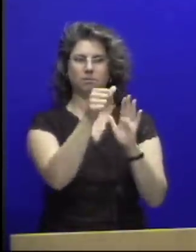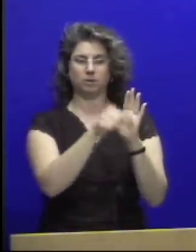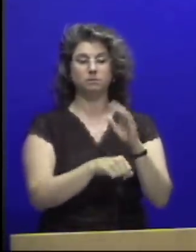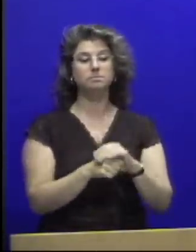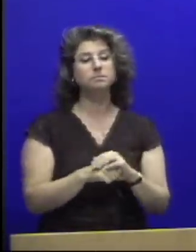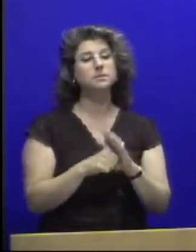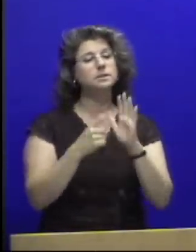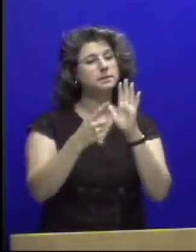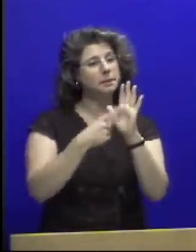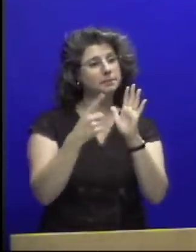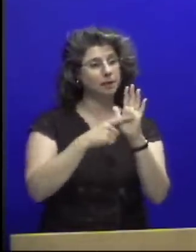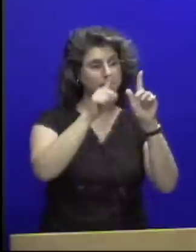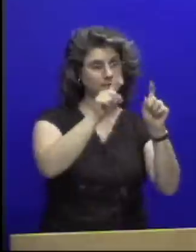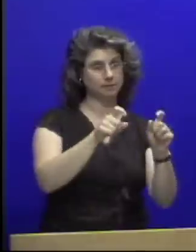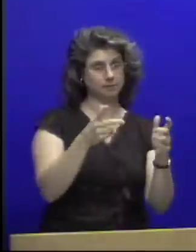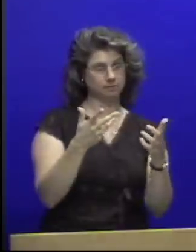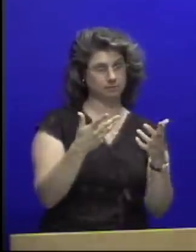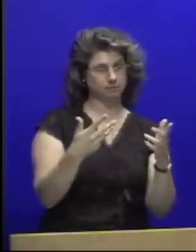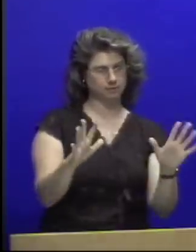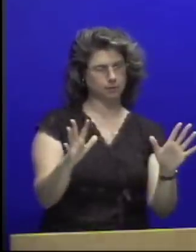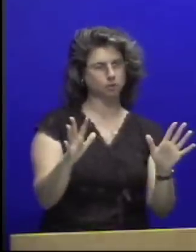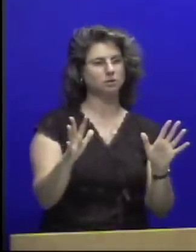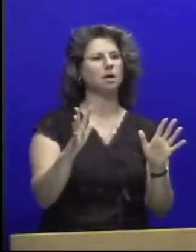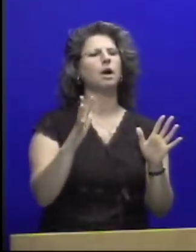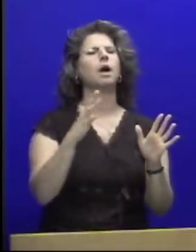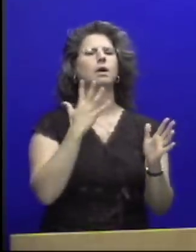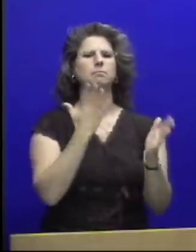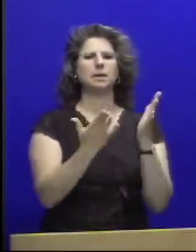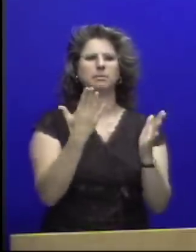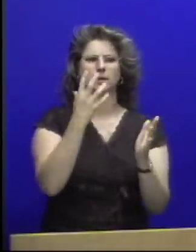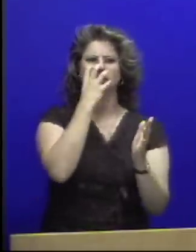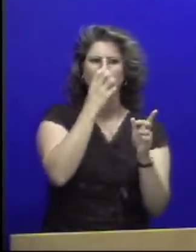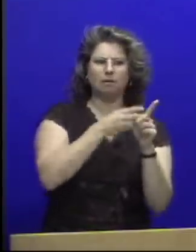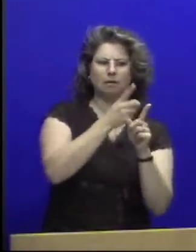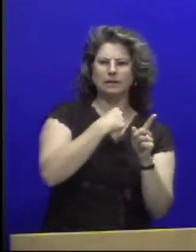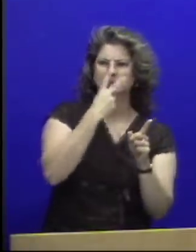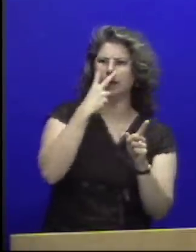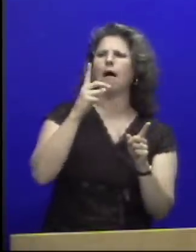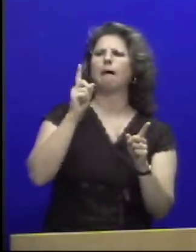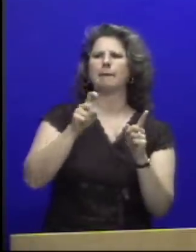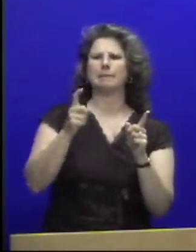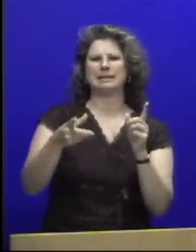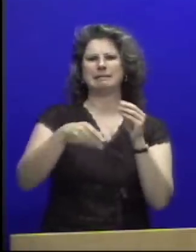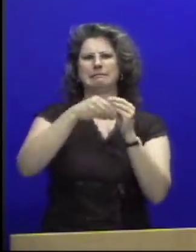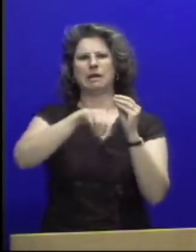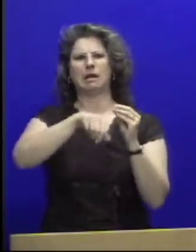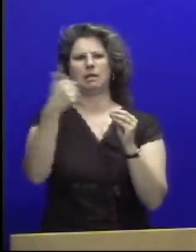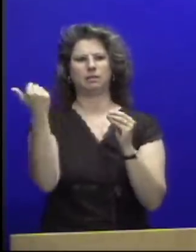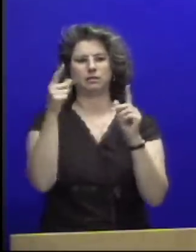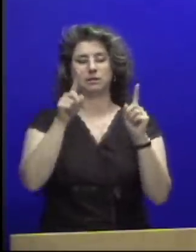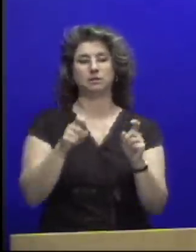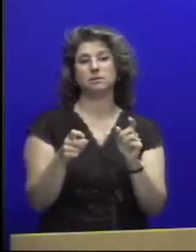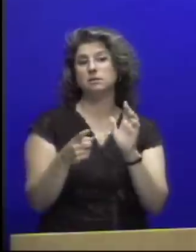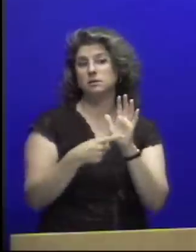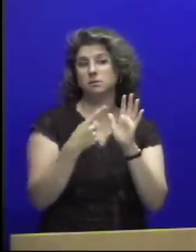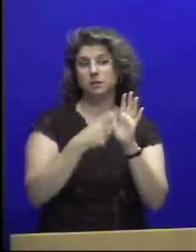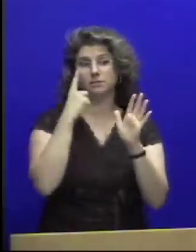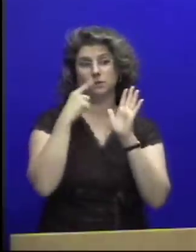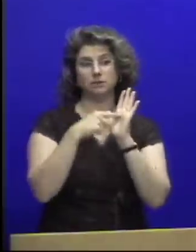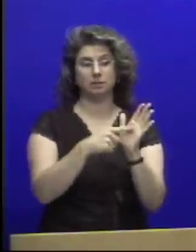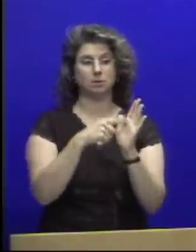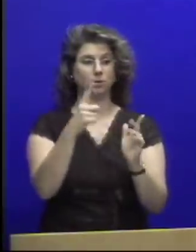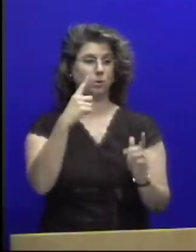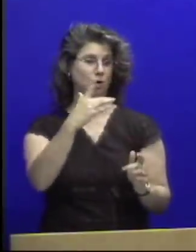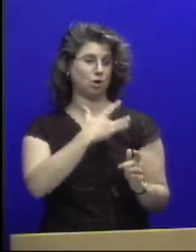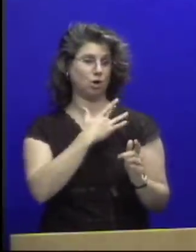Sometimes after these tests we may lead to more tests. For example, if there are some changes on your cardiogram, you